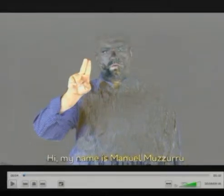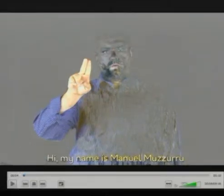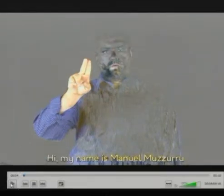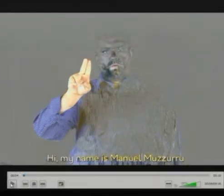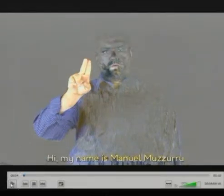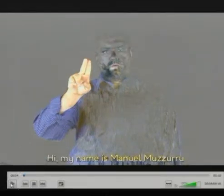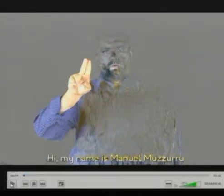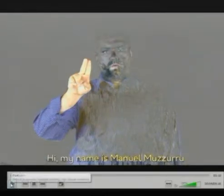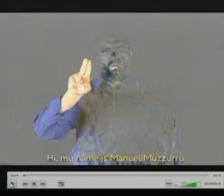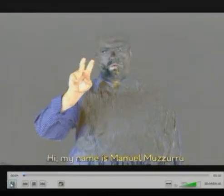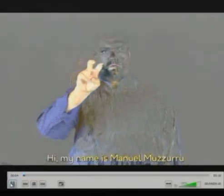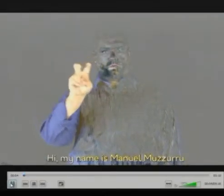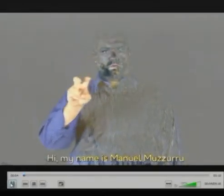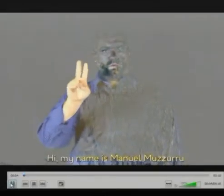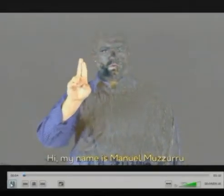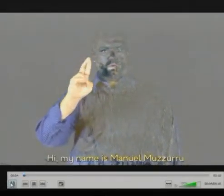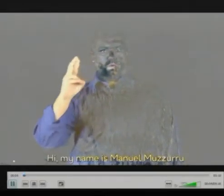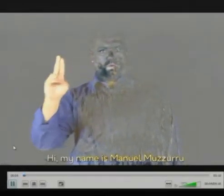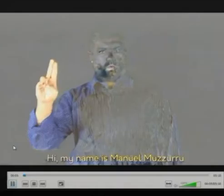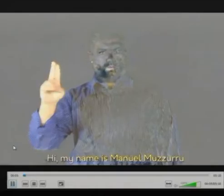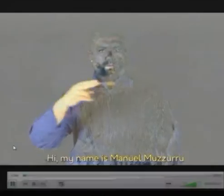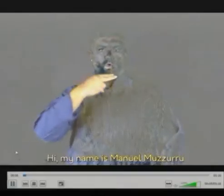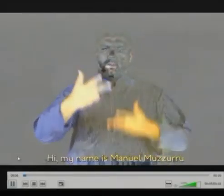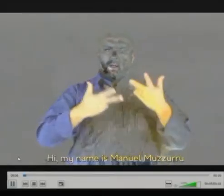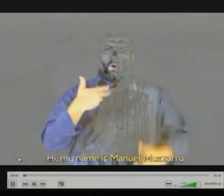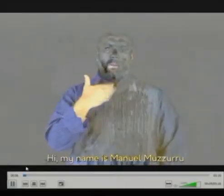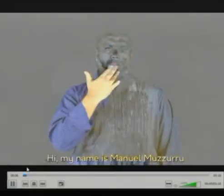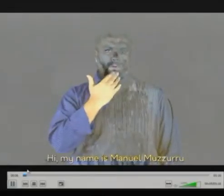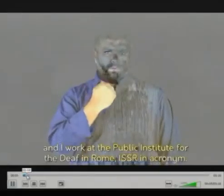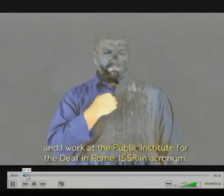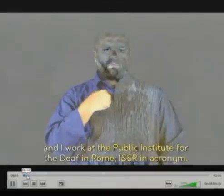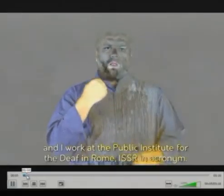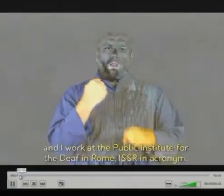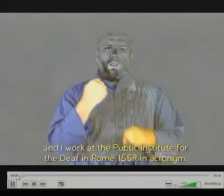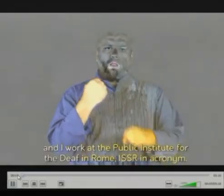The video we decided to make without audio,